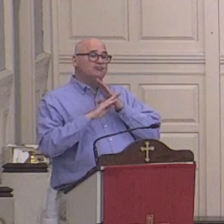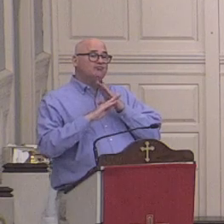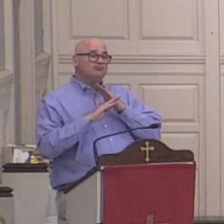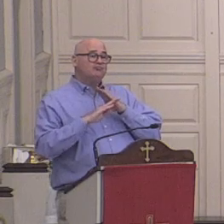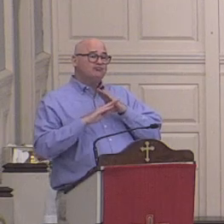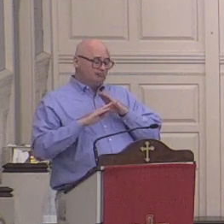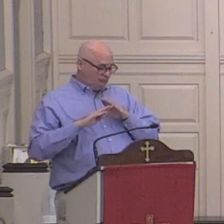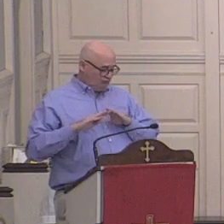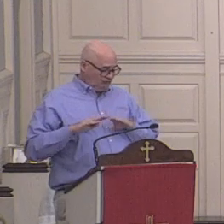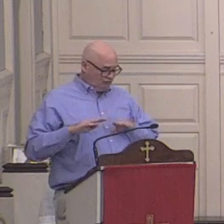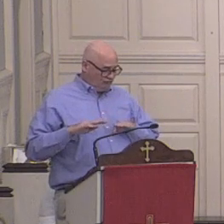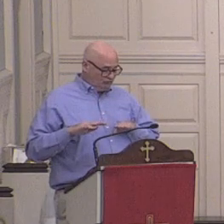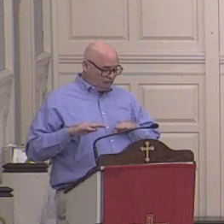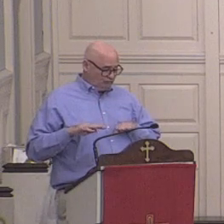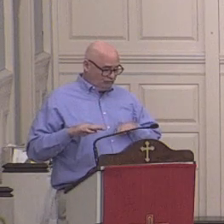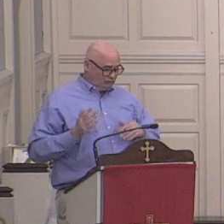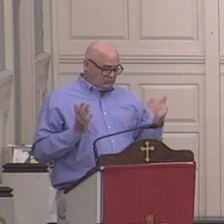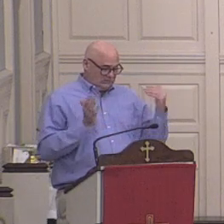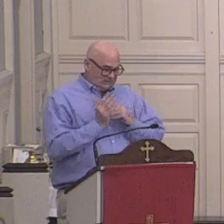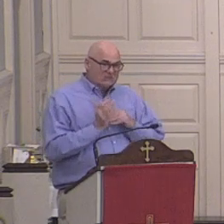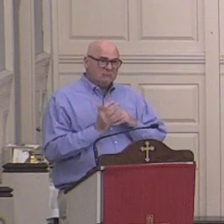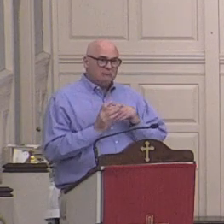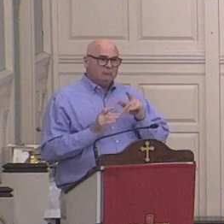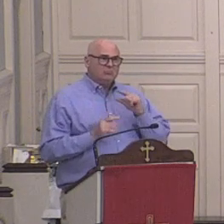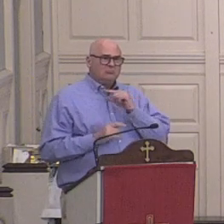But he was silent and answered nothing.